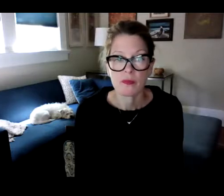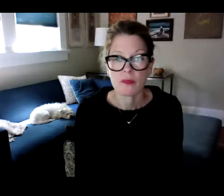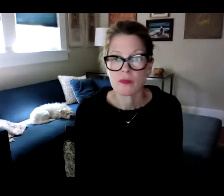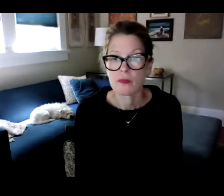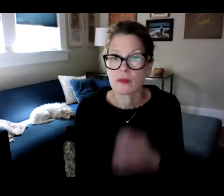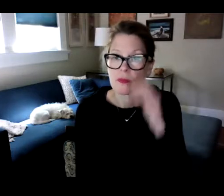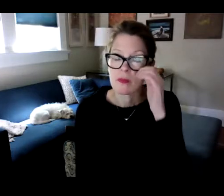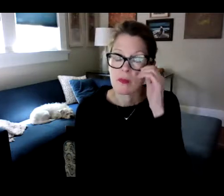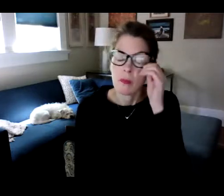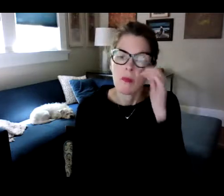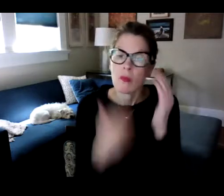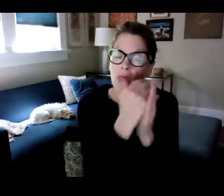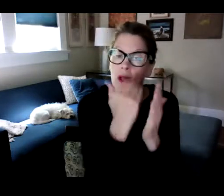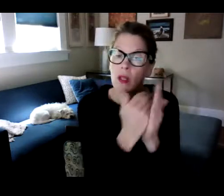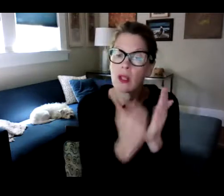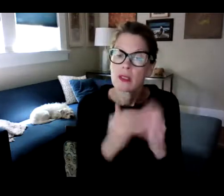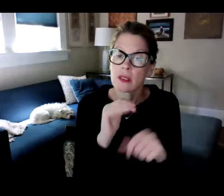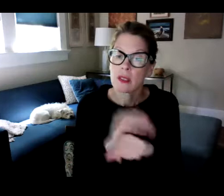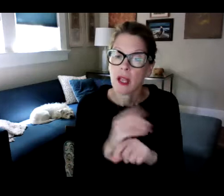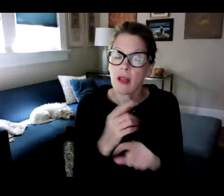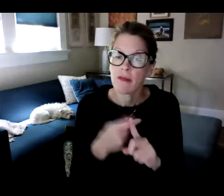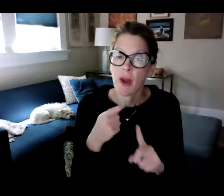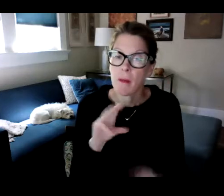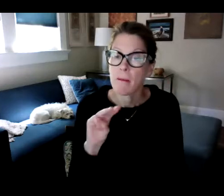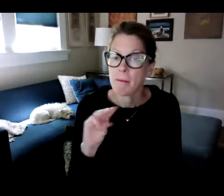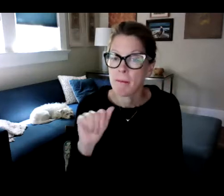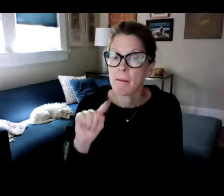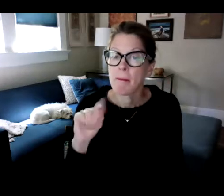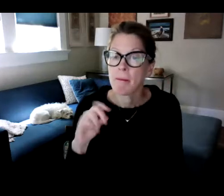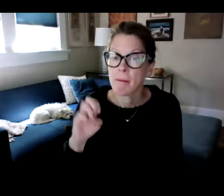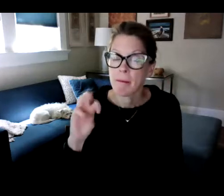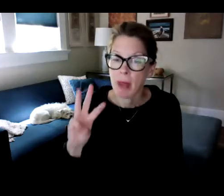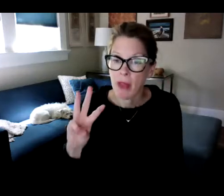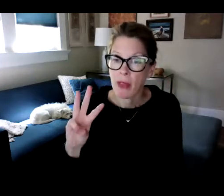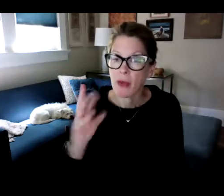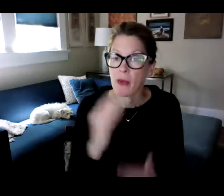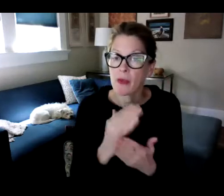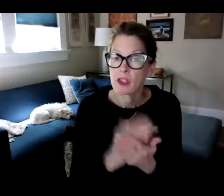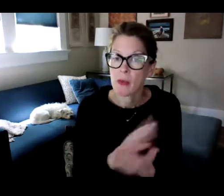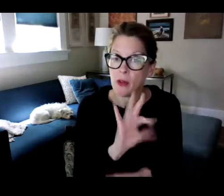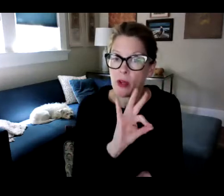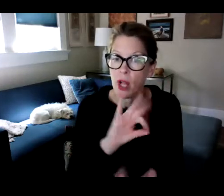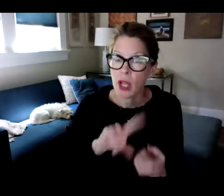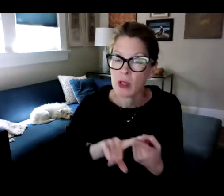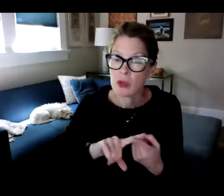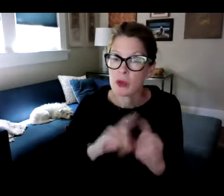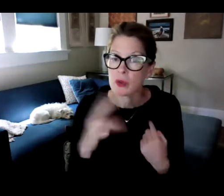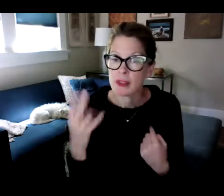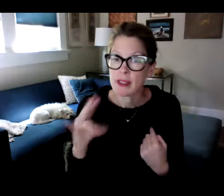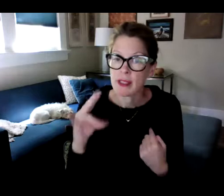Our lesson tonight is from Matthew, chapter 9, verses 9 through 17.